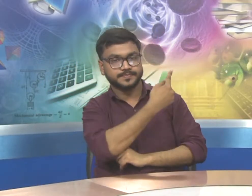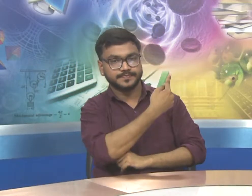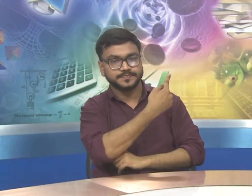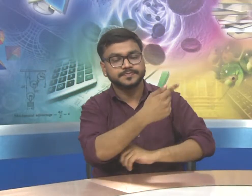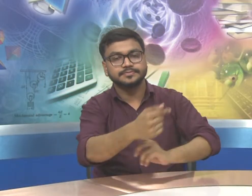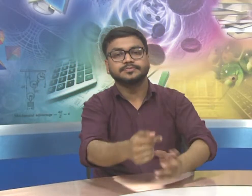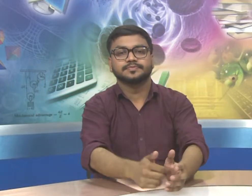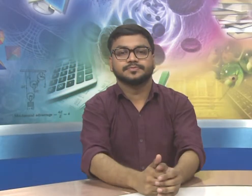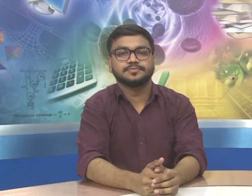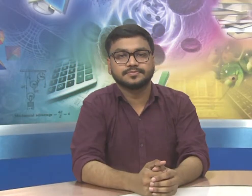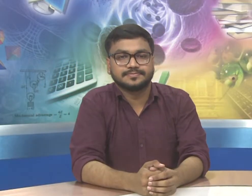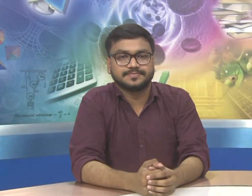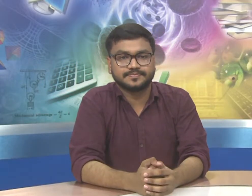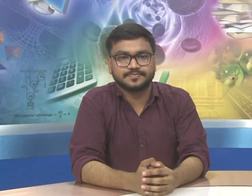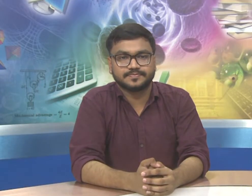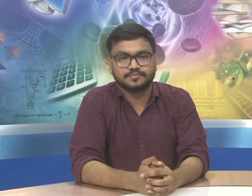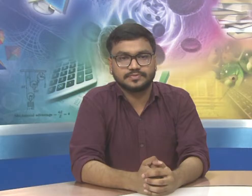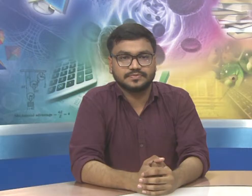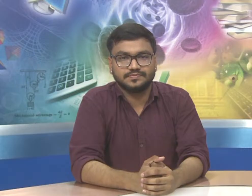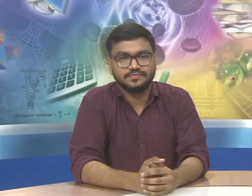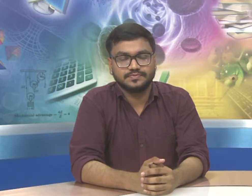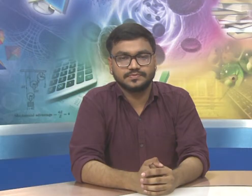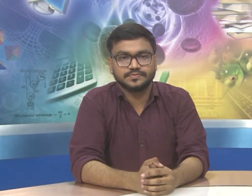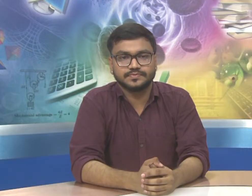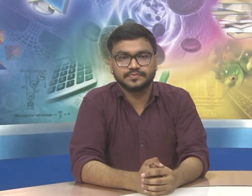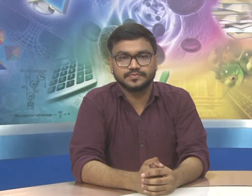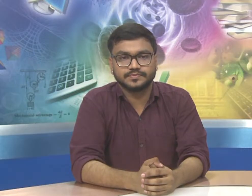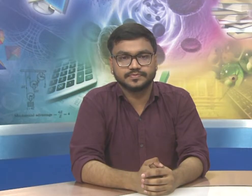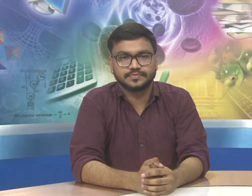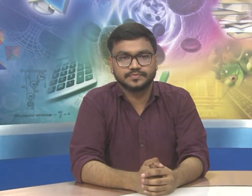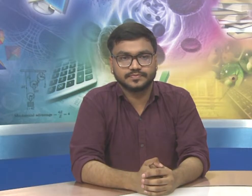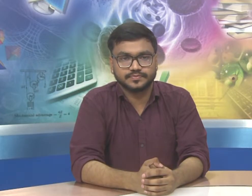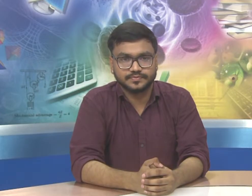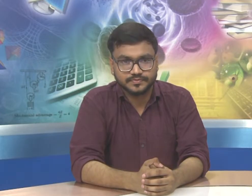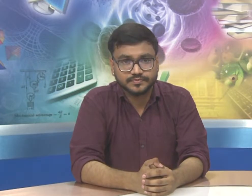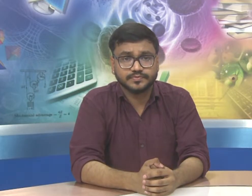it has combined with the grain of sand, ant, watermelon, etc.